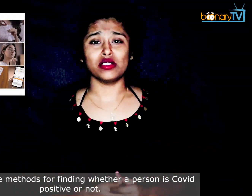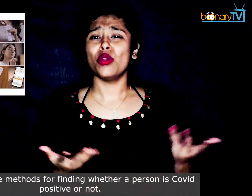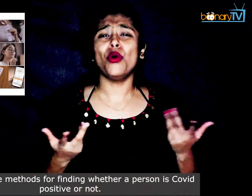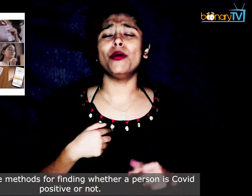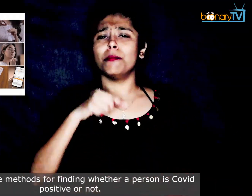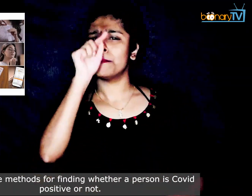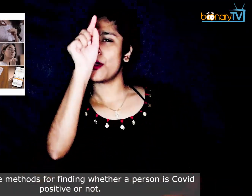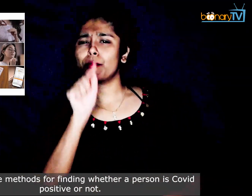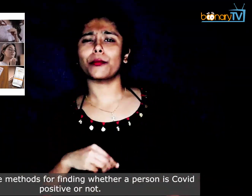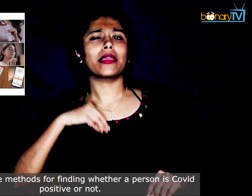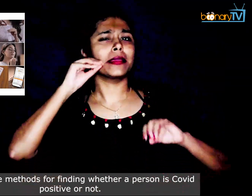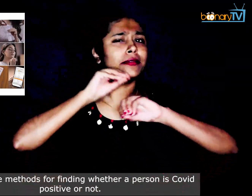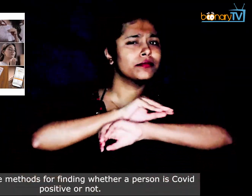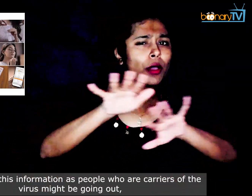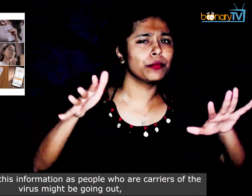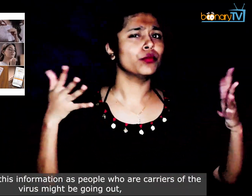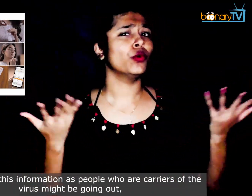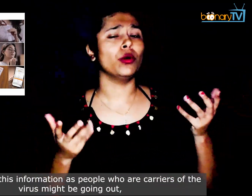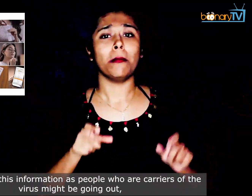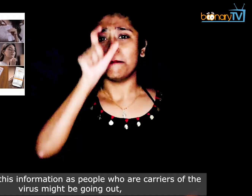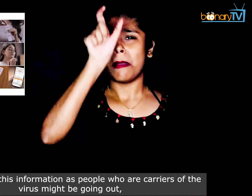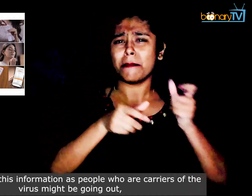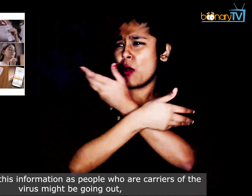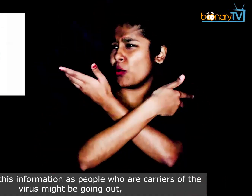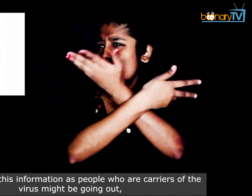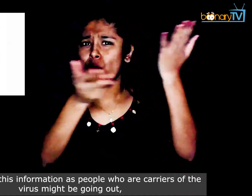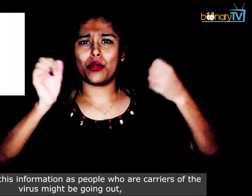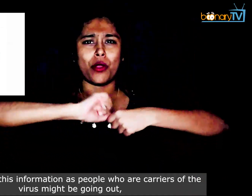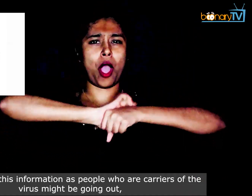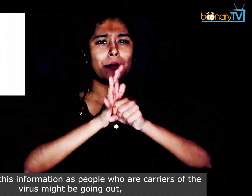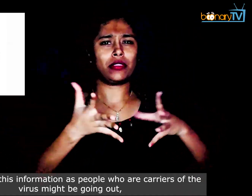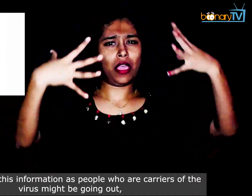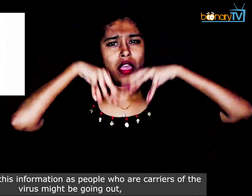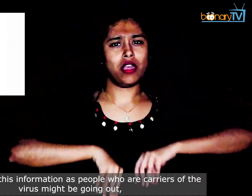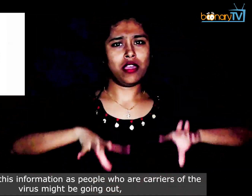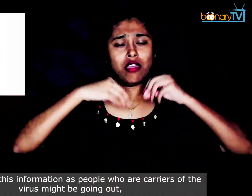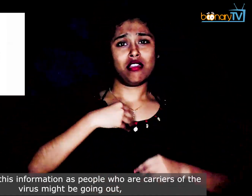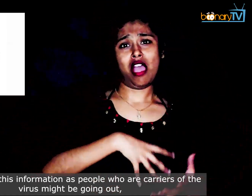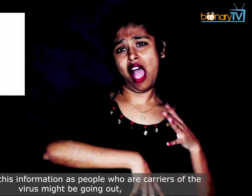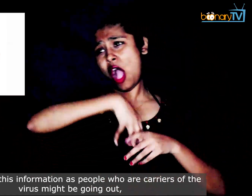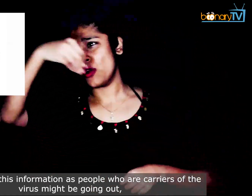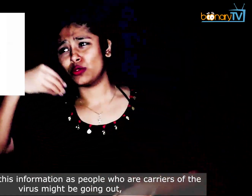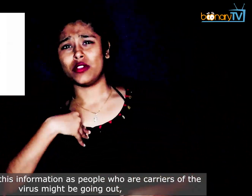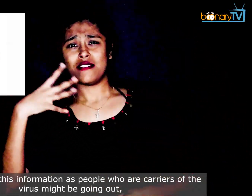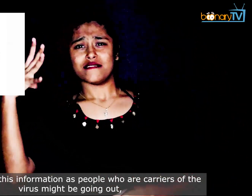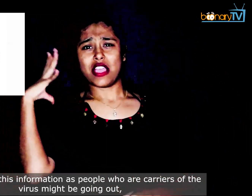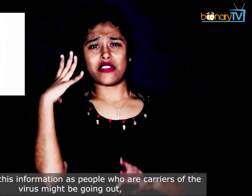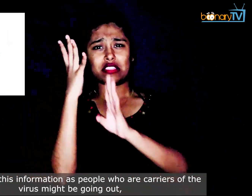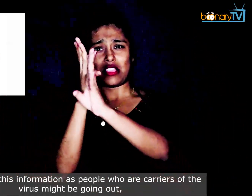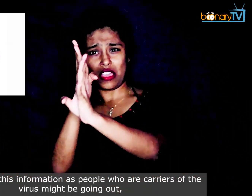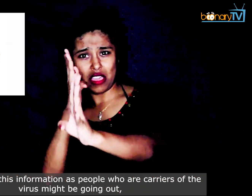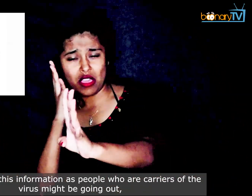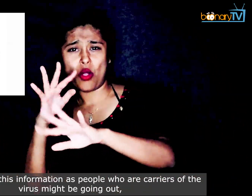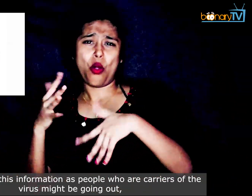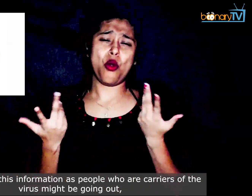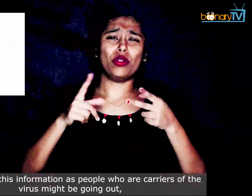positive or not. We are sharing this information as people who are carriers of the virus might be going